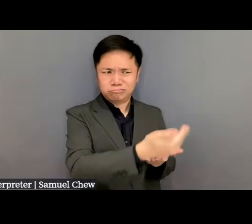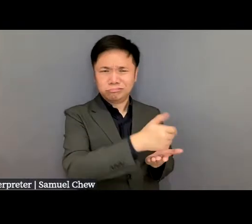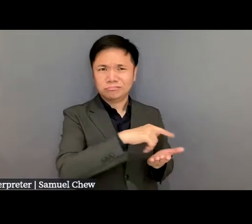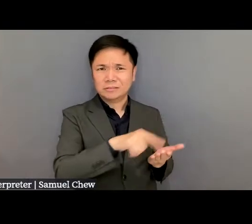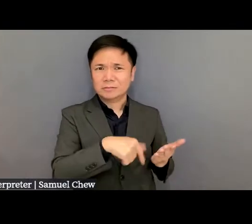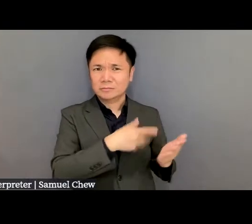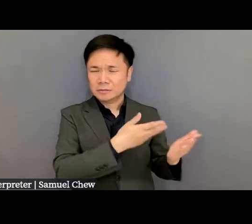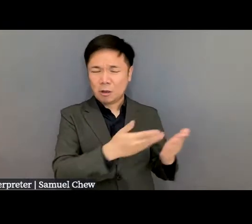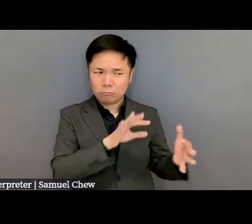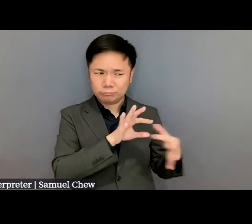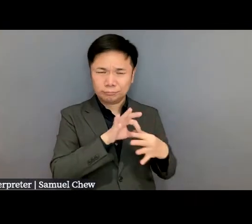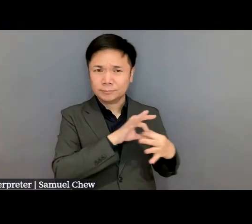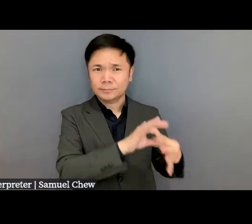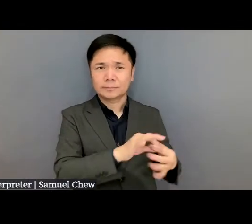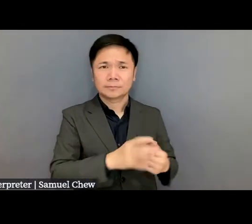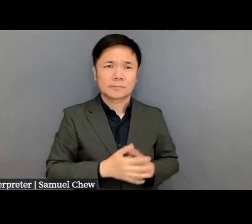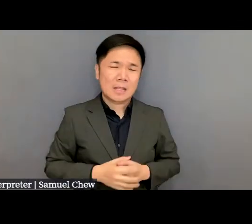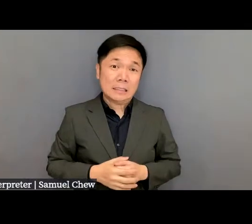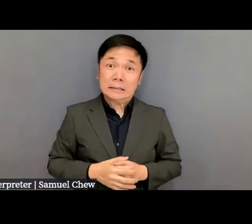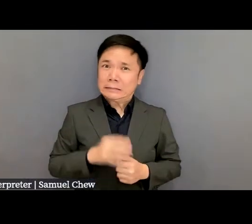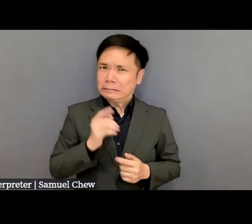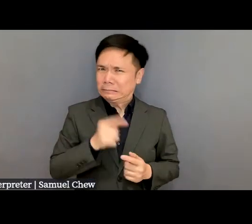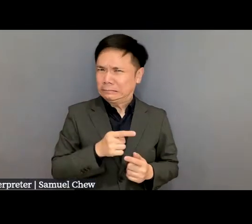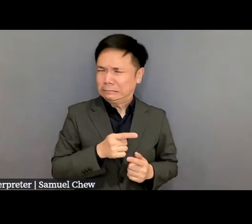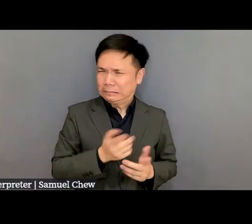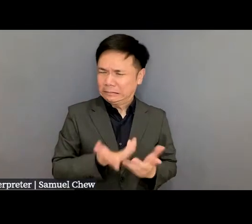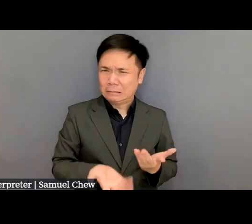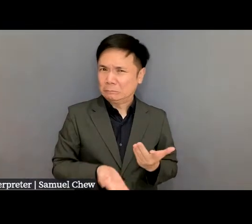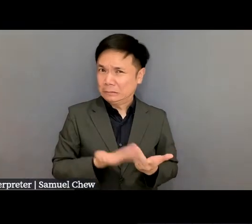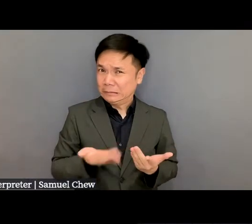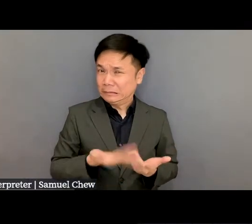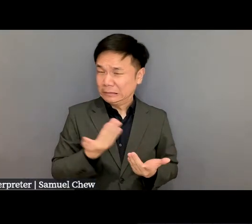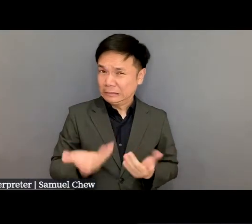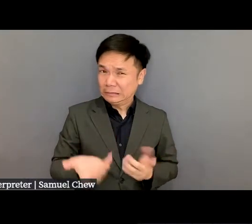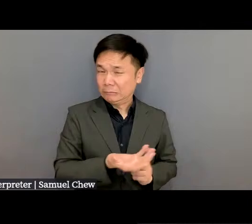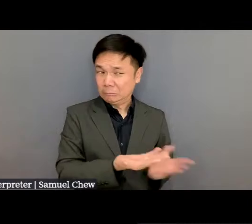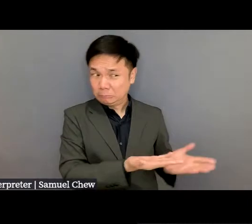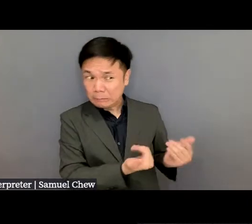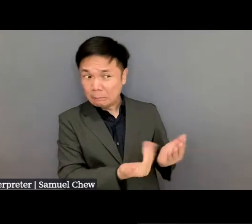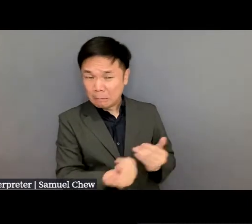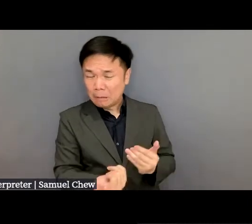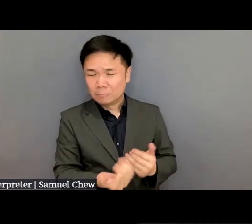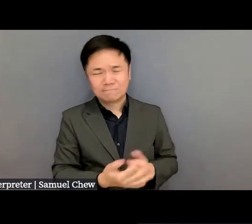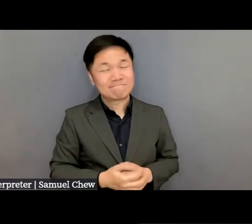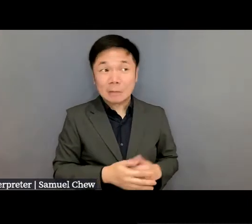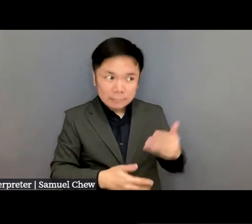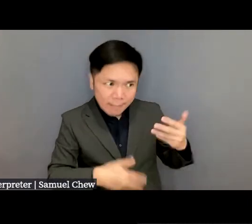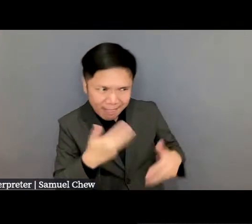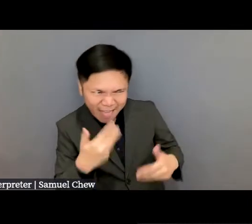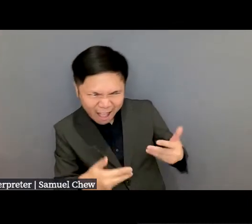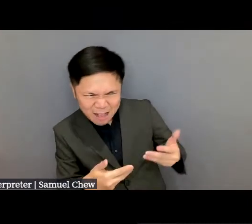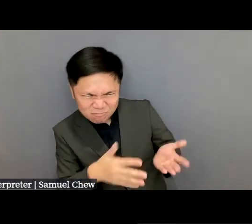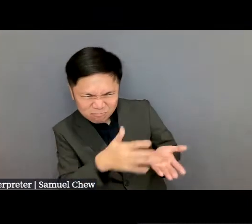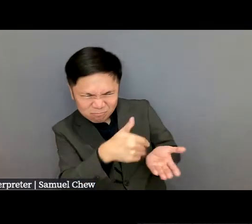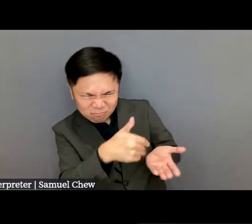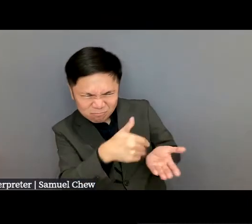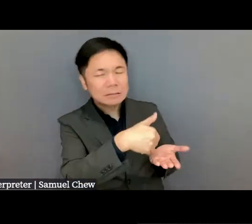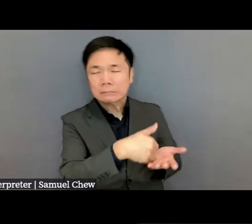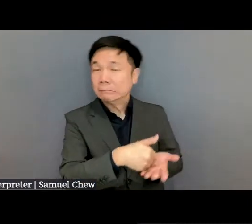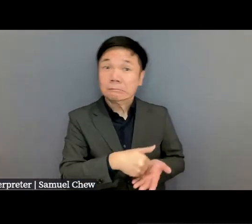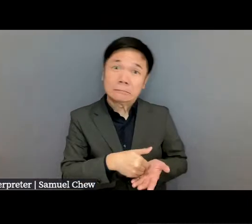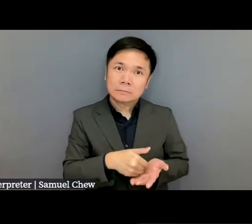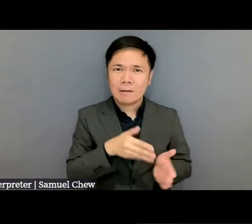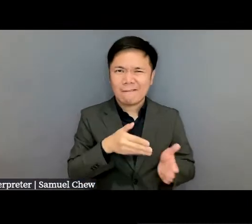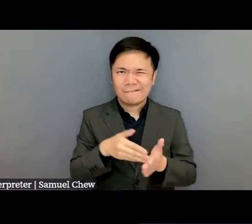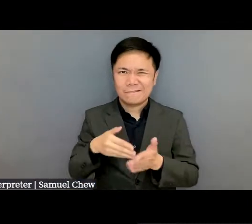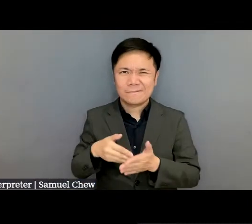together. And sometimes it's very hard actually to collect right data internally. We have sources as UN